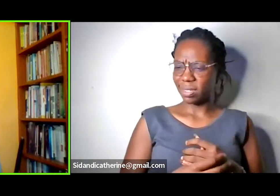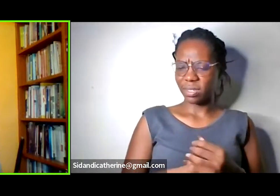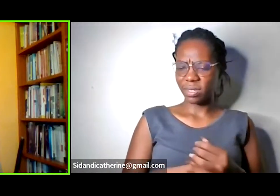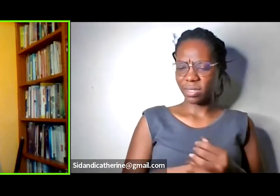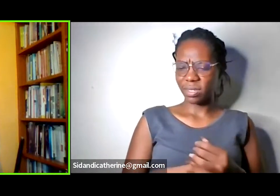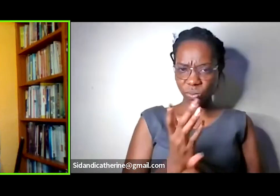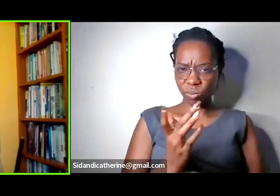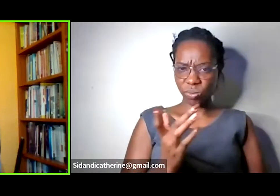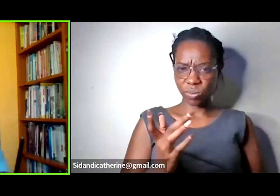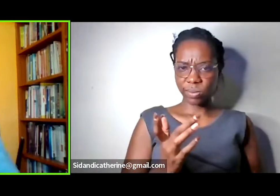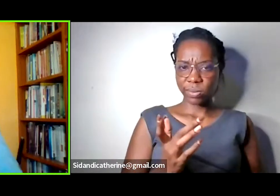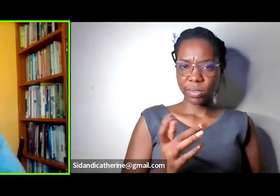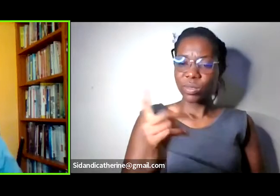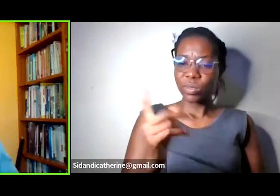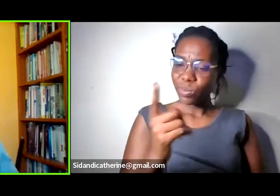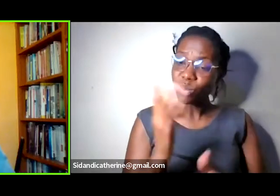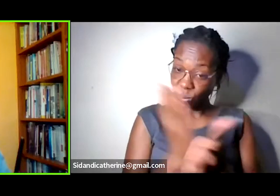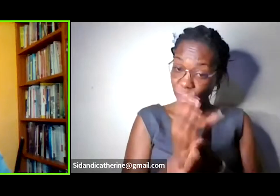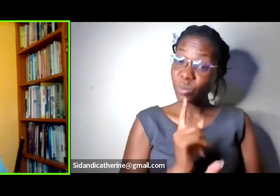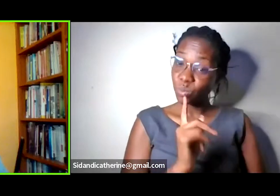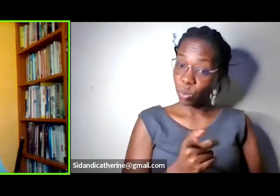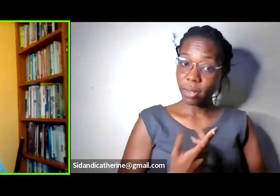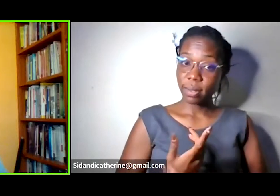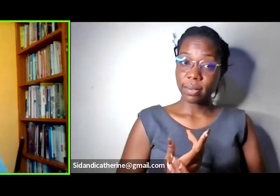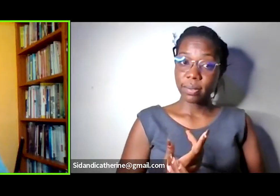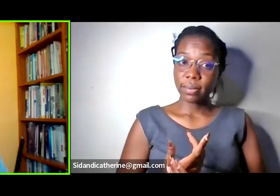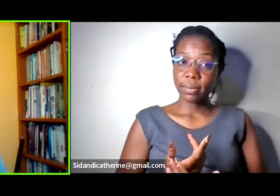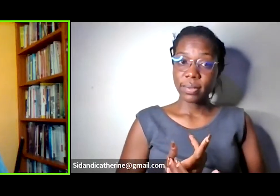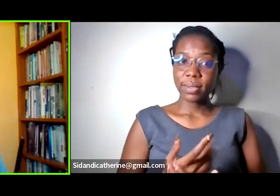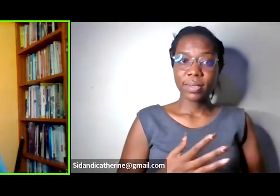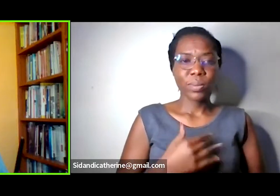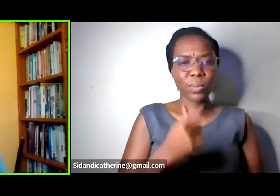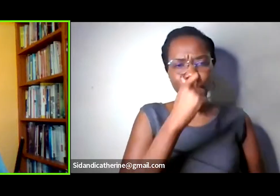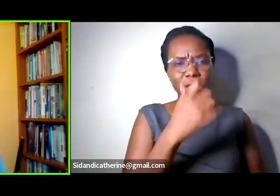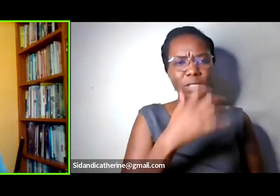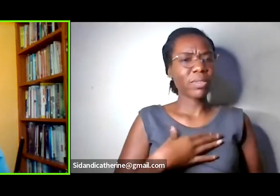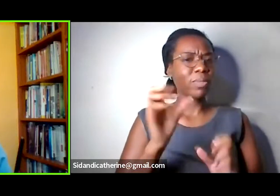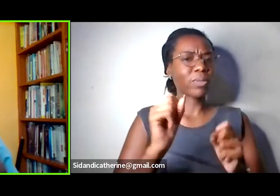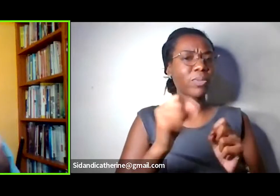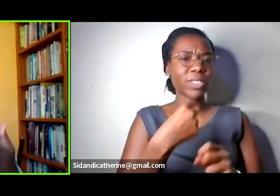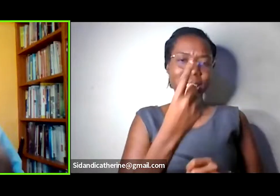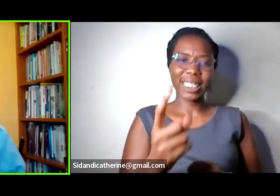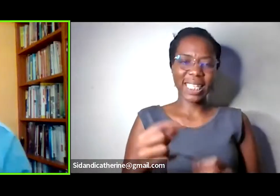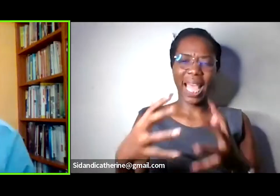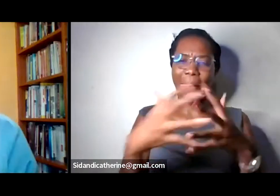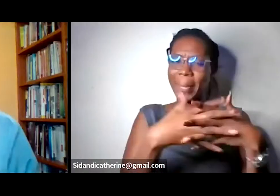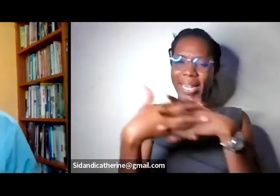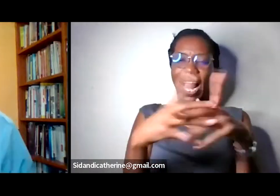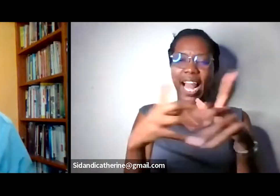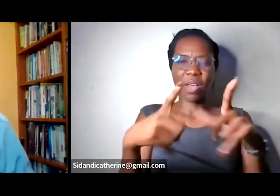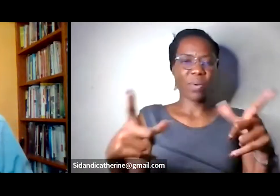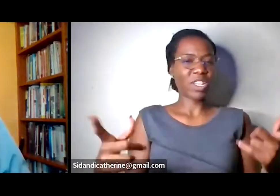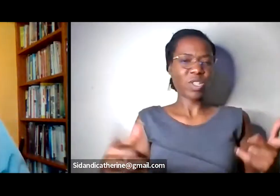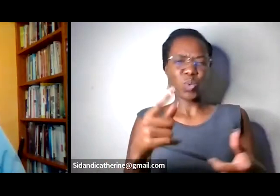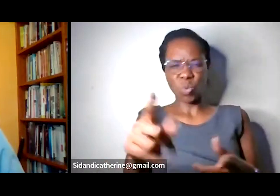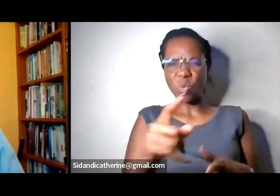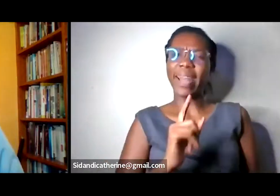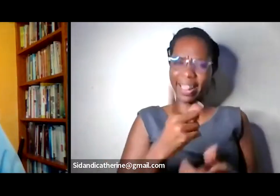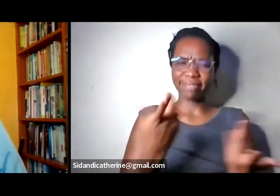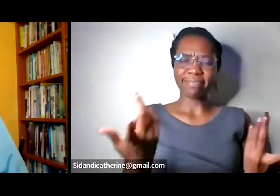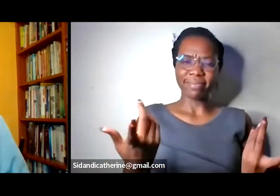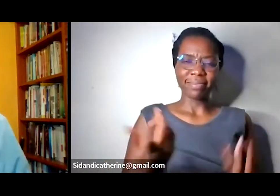is educate, teach something, highlight a red hot button issue